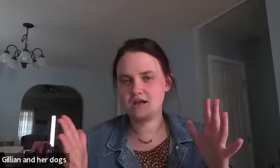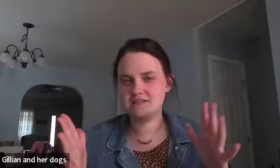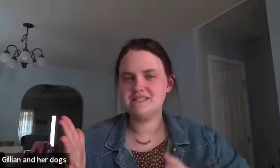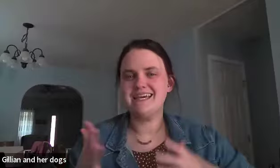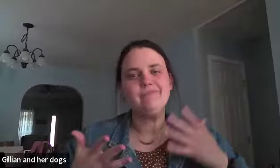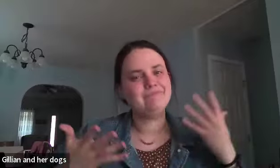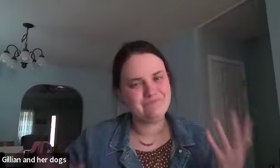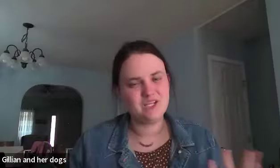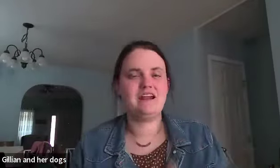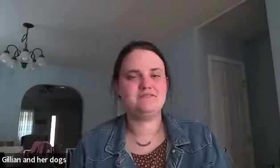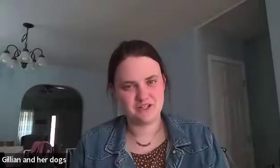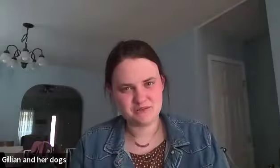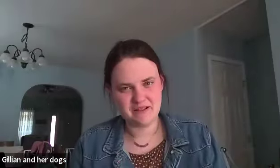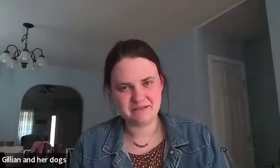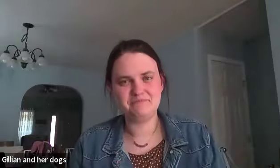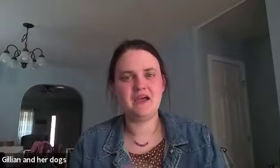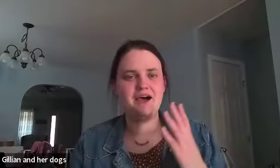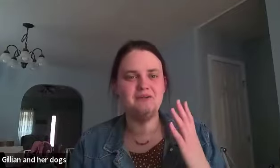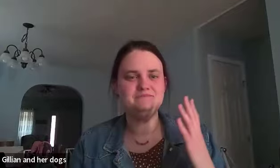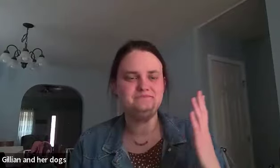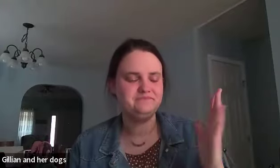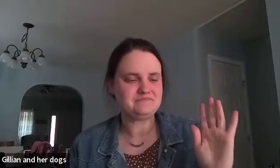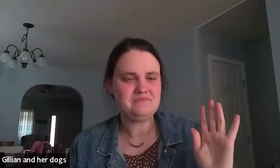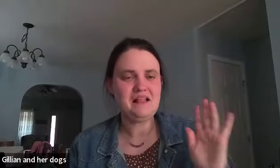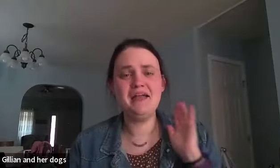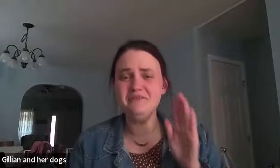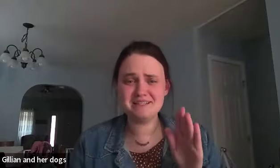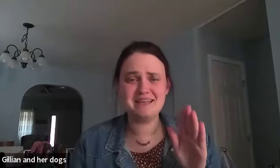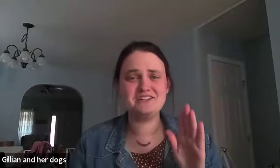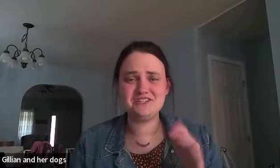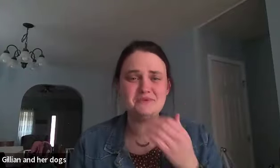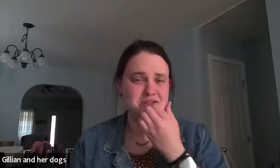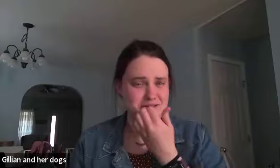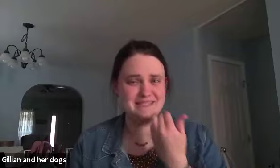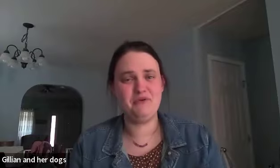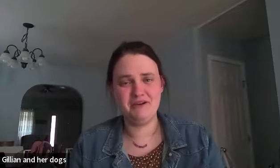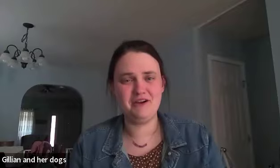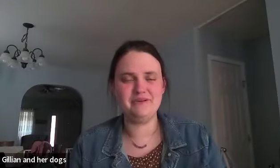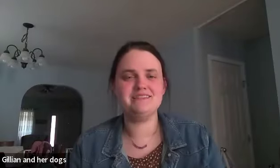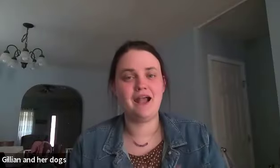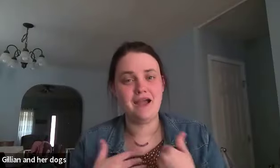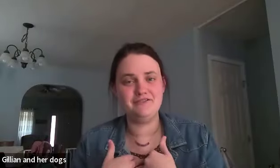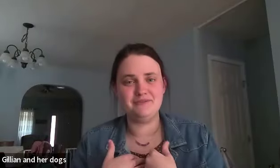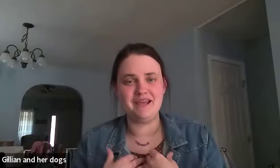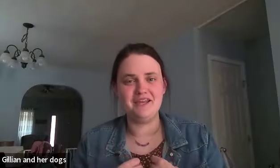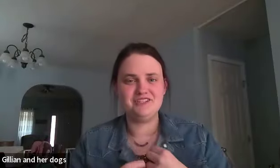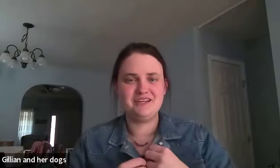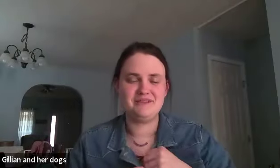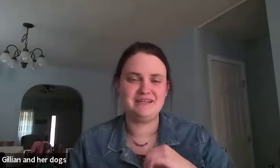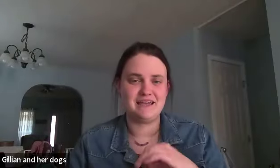surprised if I say, you're gonna have to fingerspell it. I only say that just so I don't disappoint y'all because, like, I know for me, I usually get really